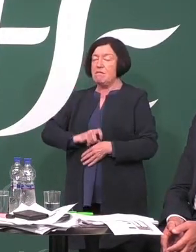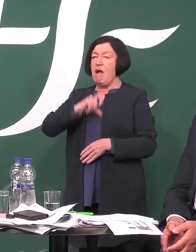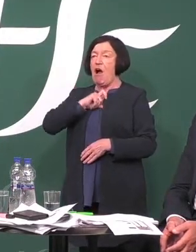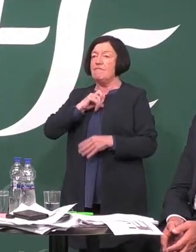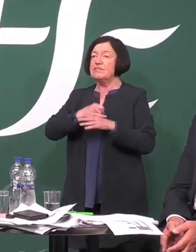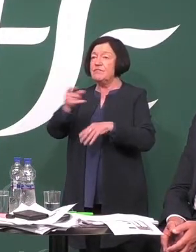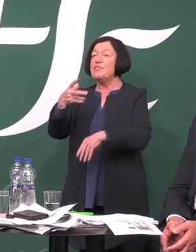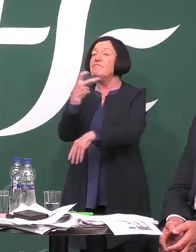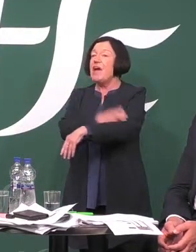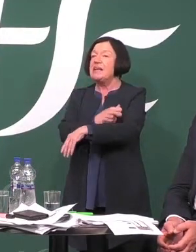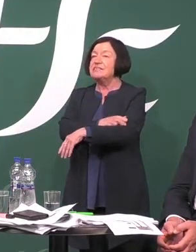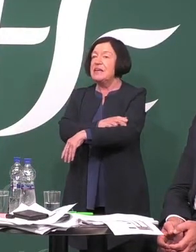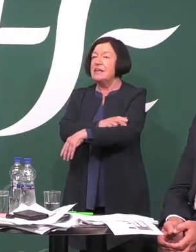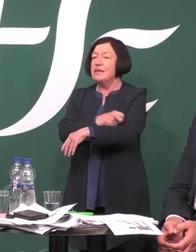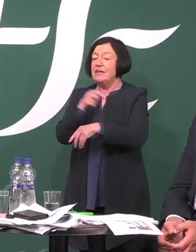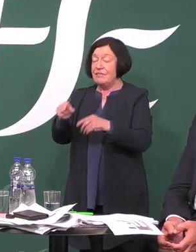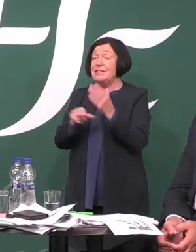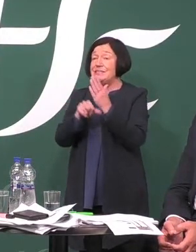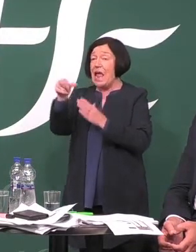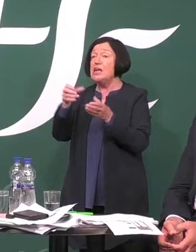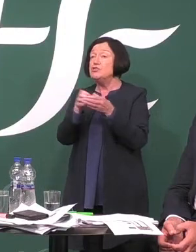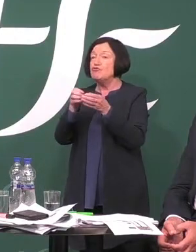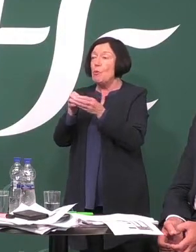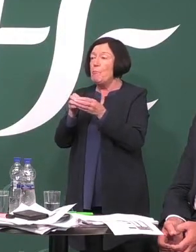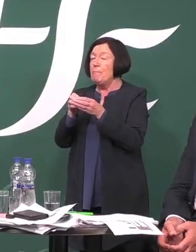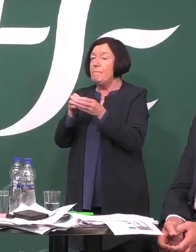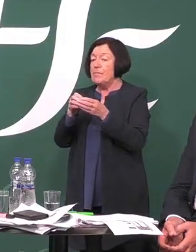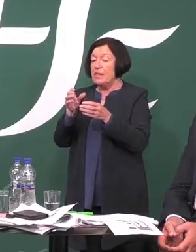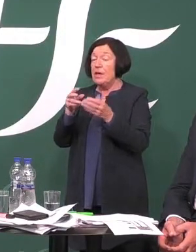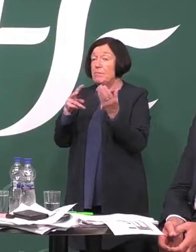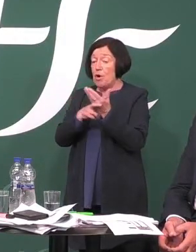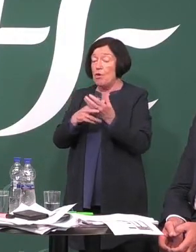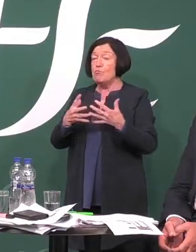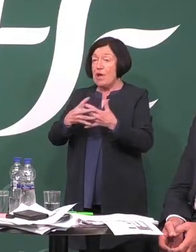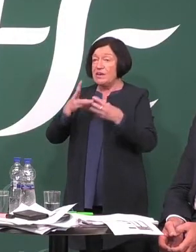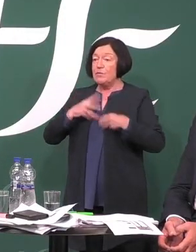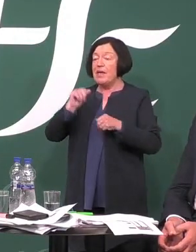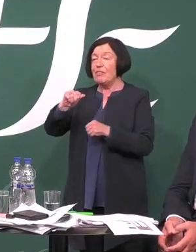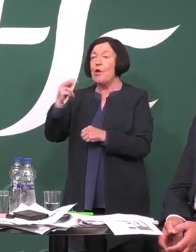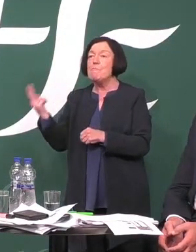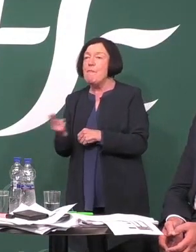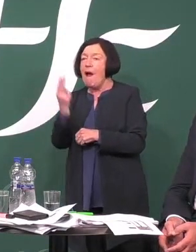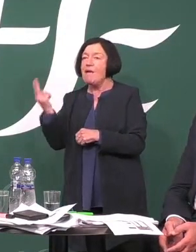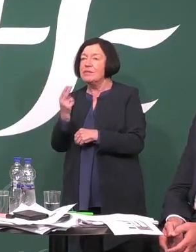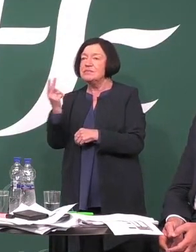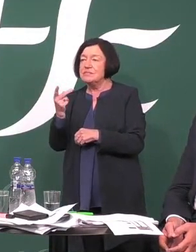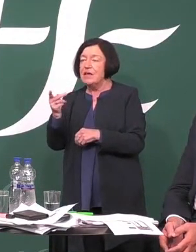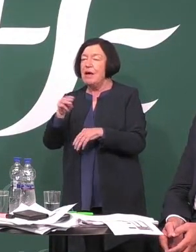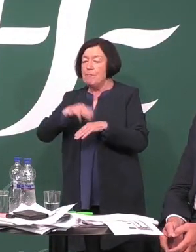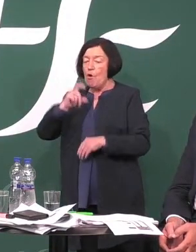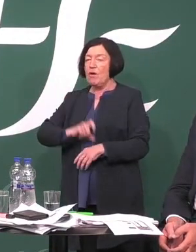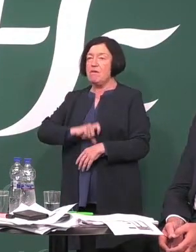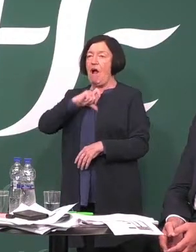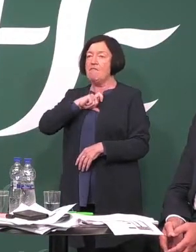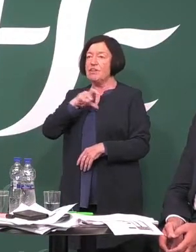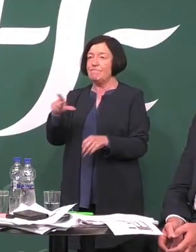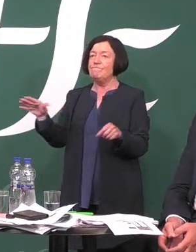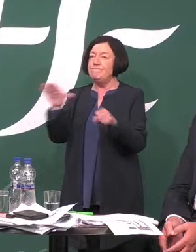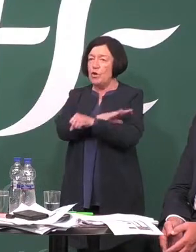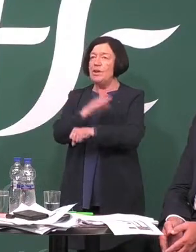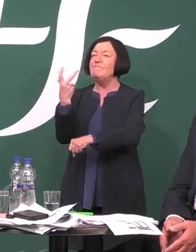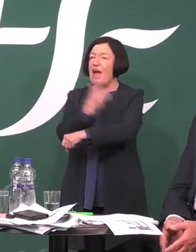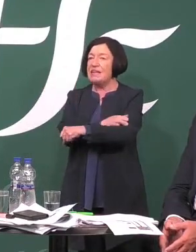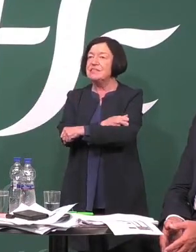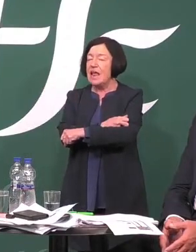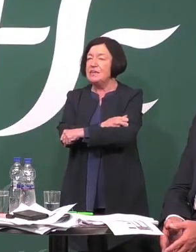terms of the vaccine uptake in this age group among pregnant women and among their partners, and we have greater confidence that they're fully